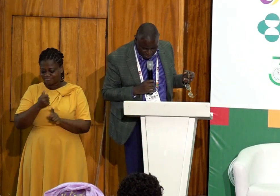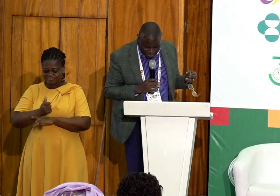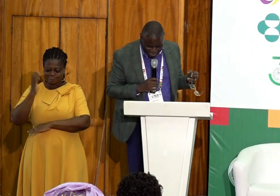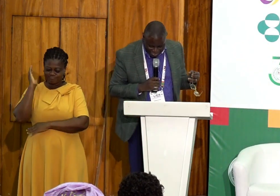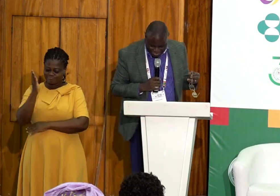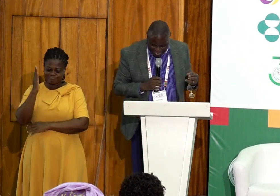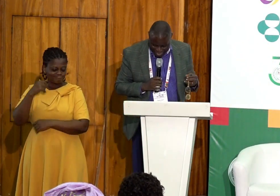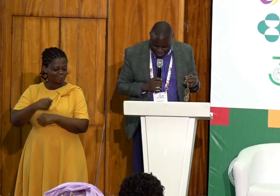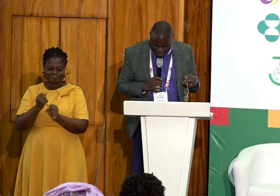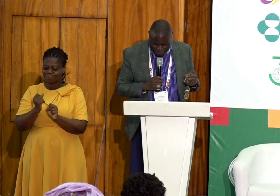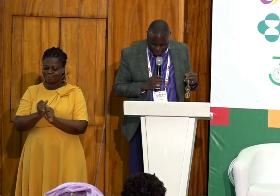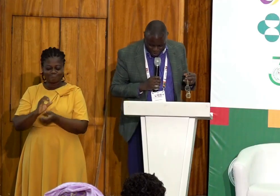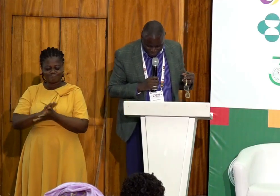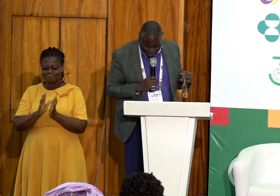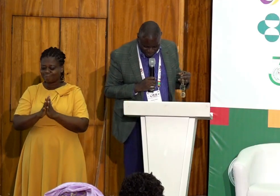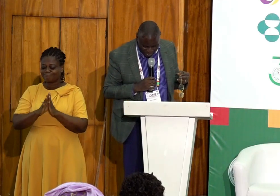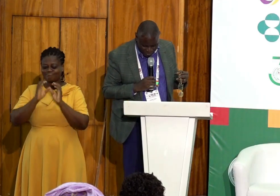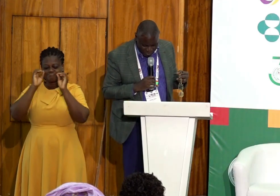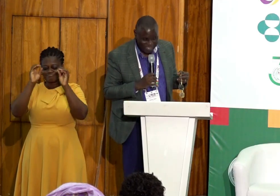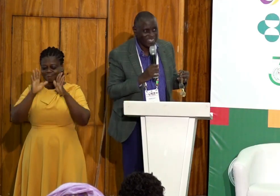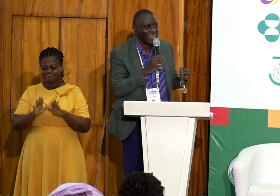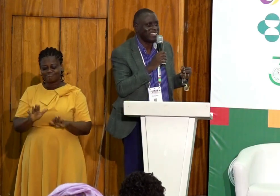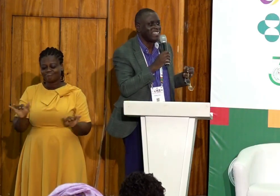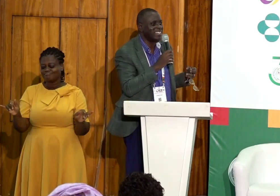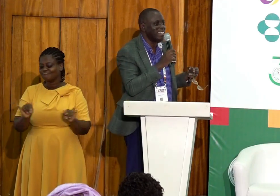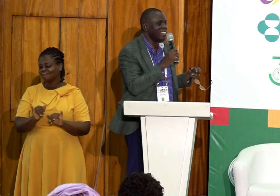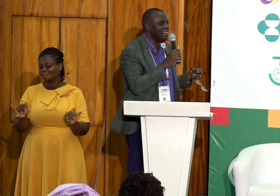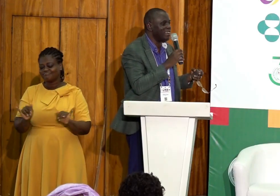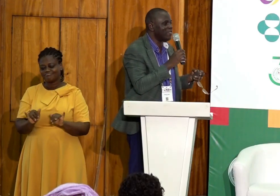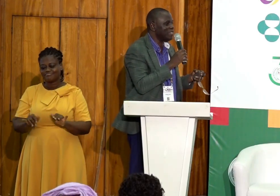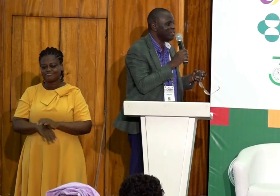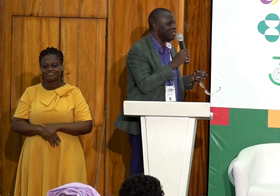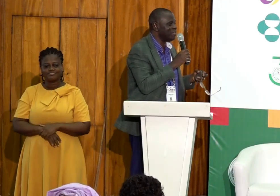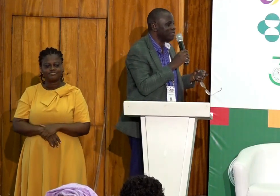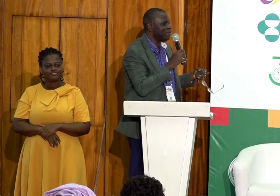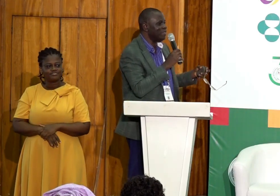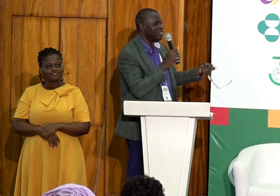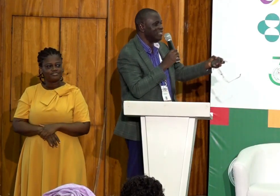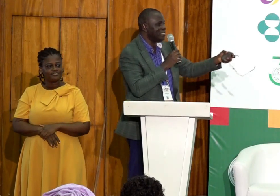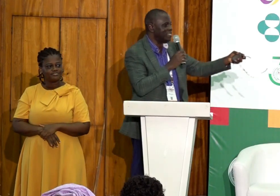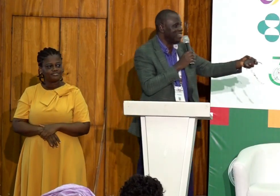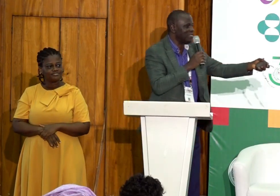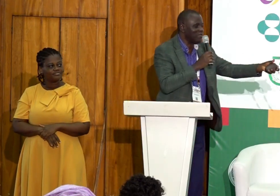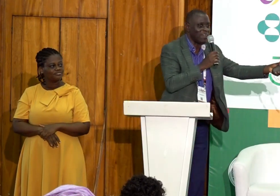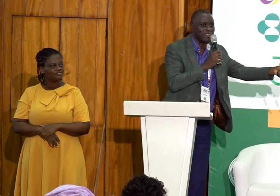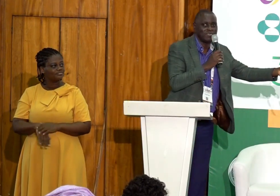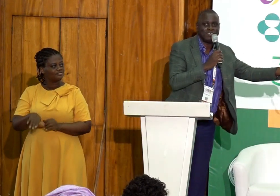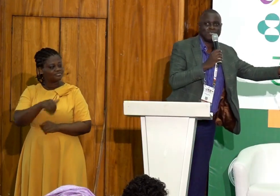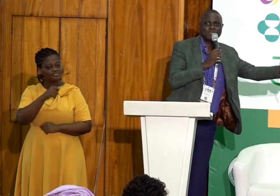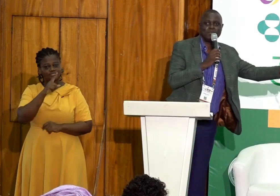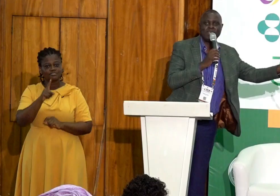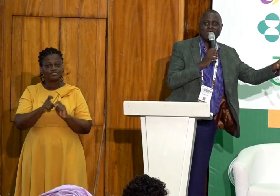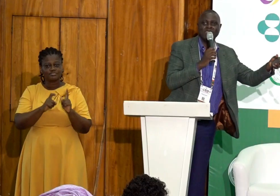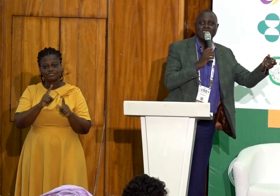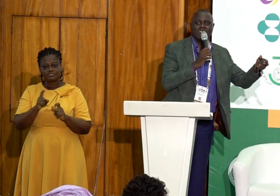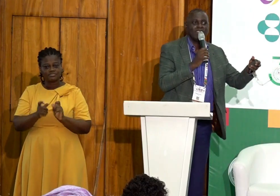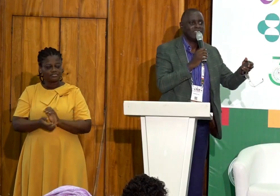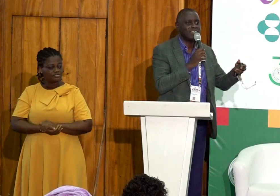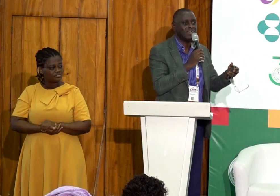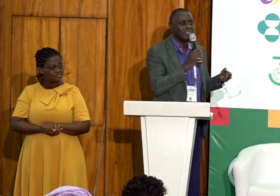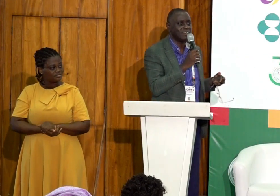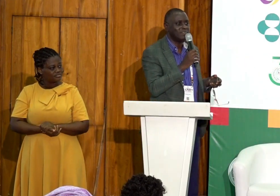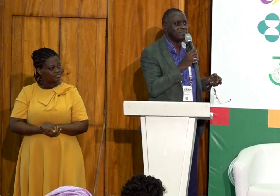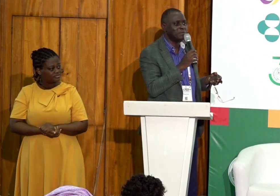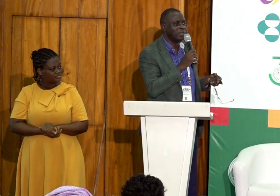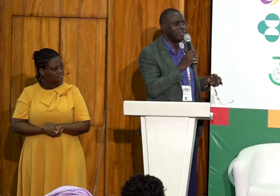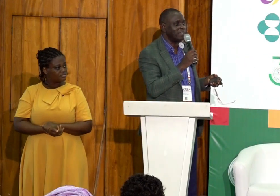So I am sorry for having missed that. Any other questions from the audience? That's one gentleman.